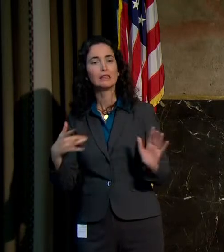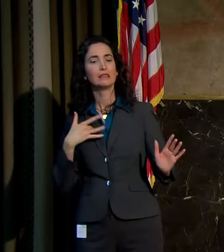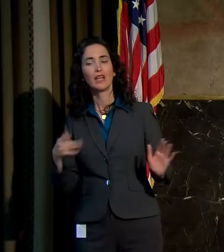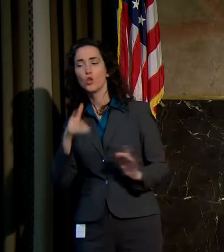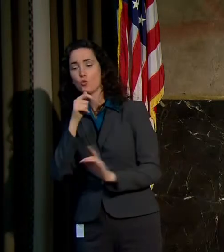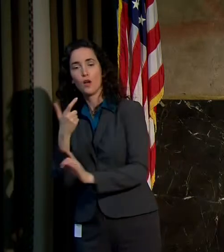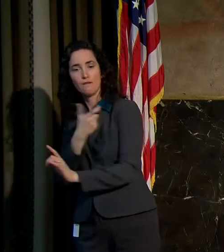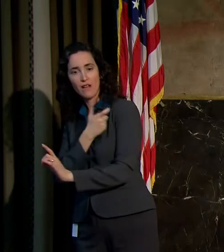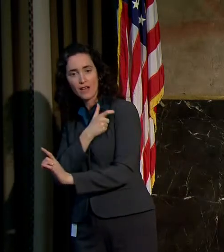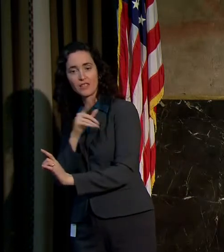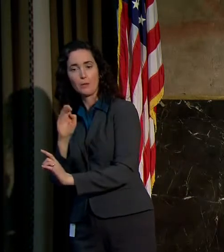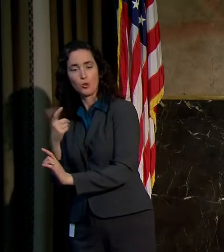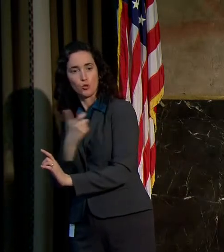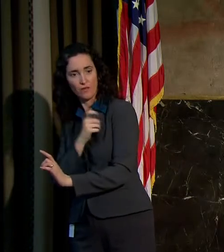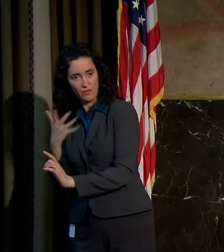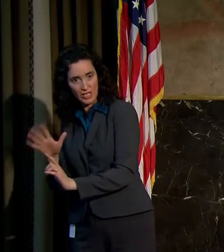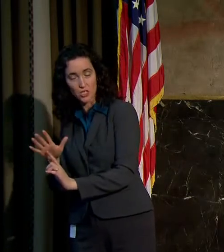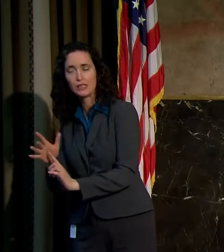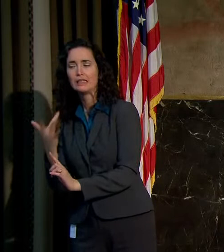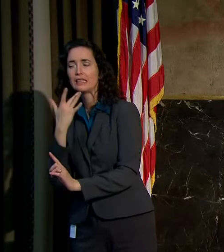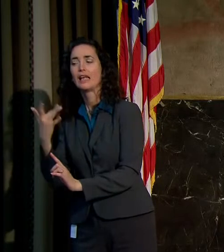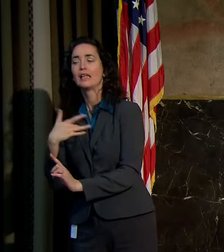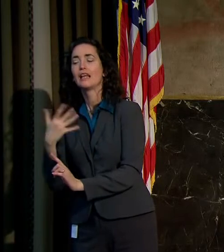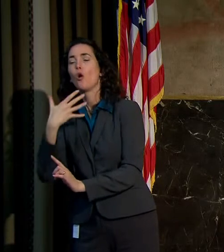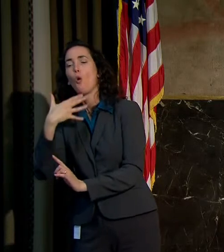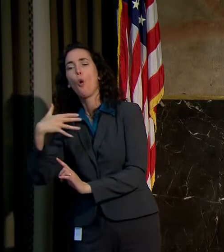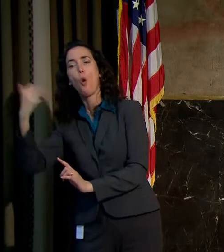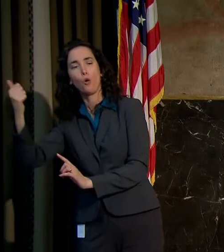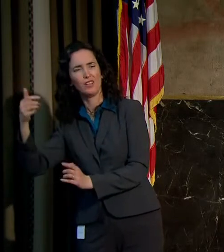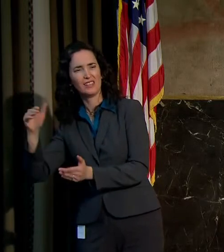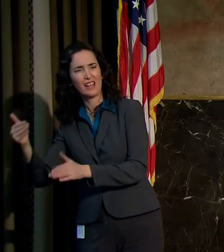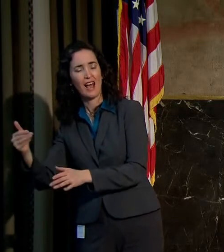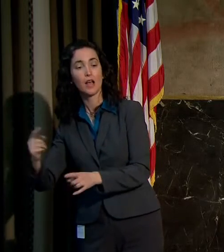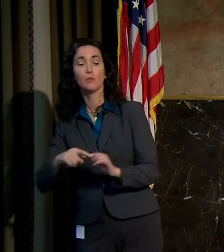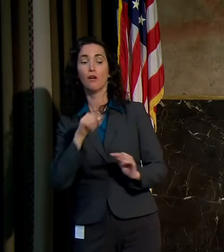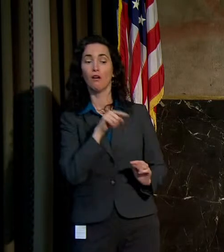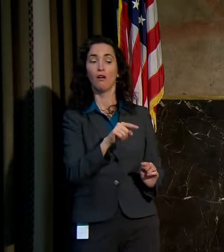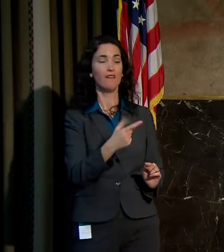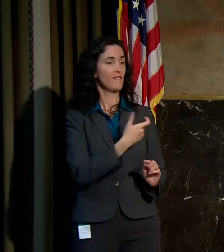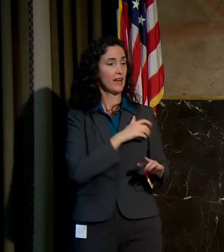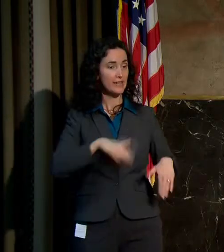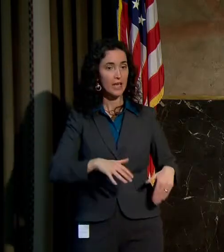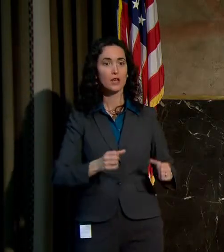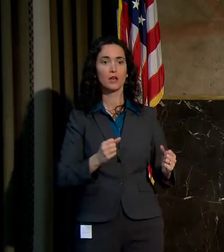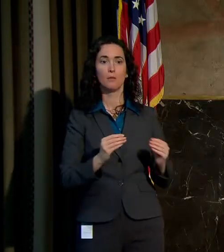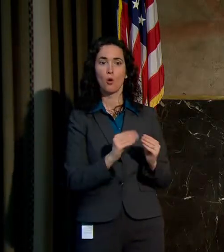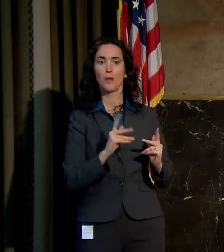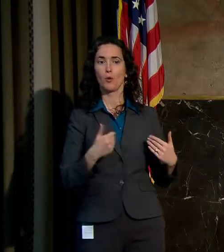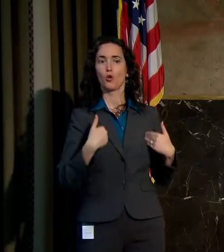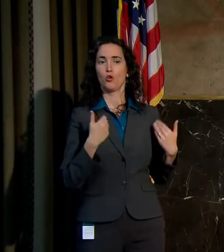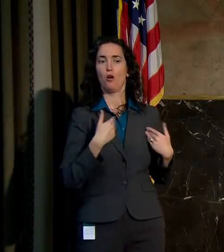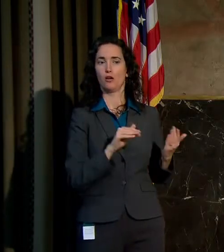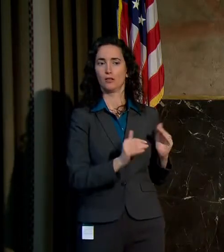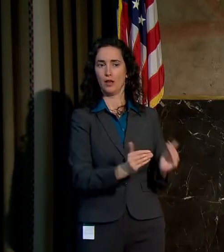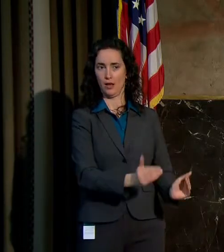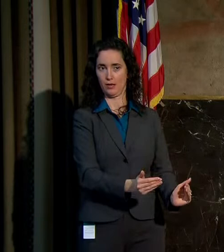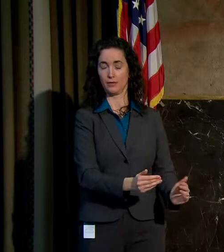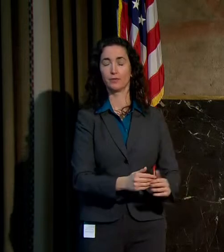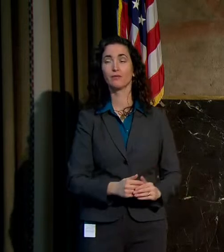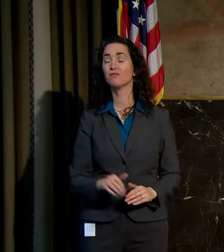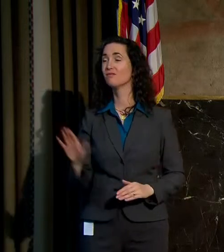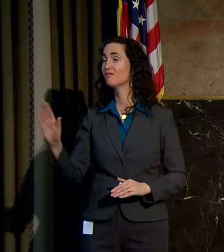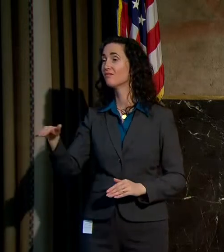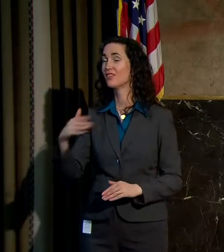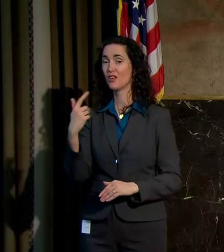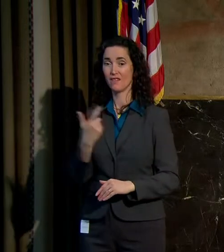at preventing asymptomatic infection and preventing transmission does wean over time and also